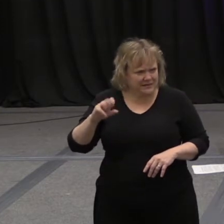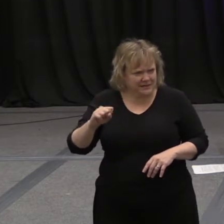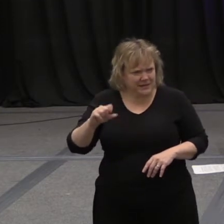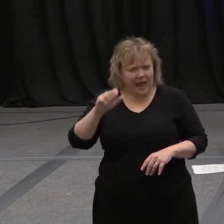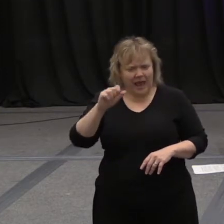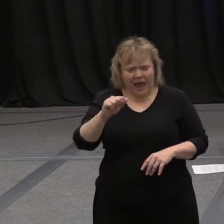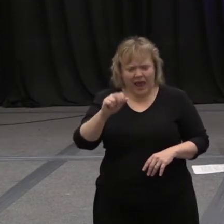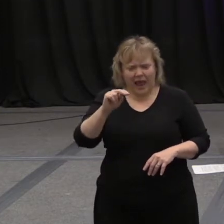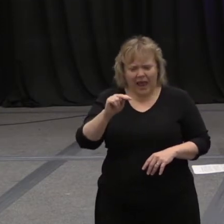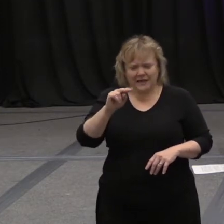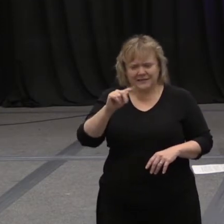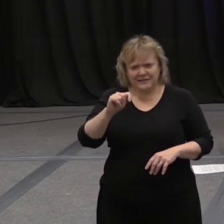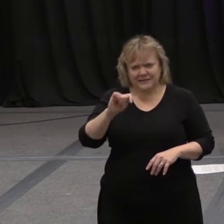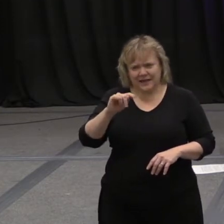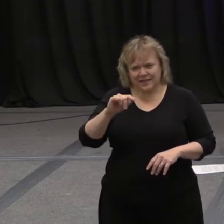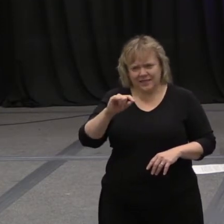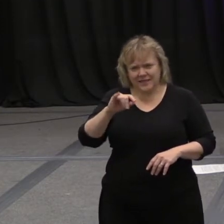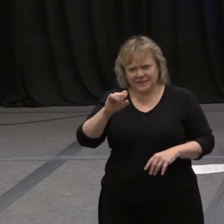antithesis,